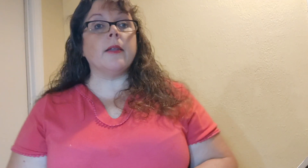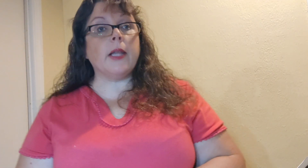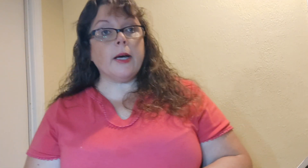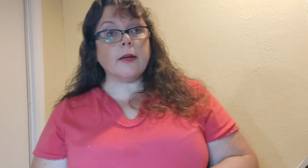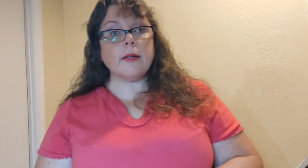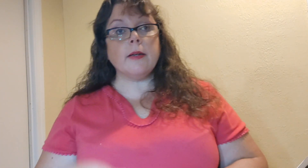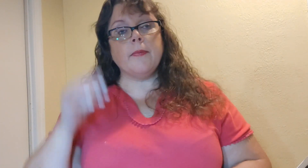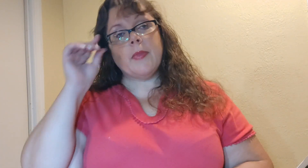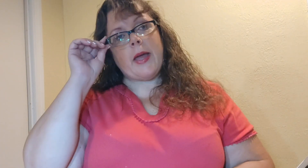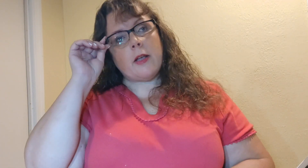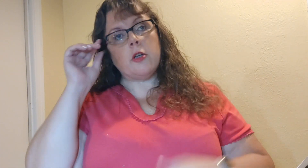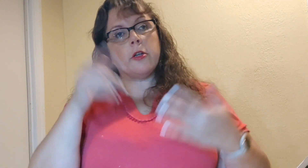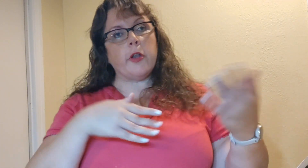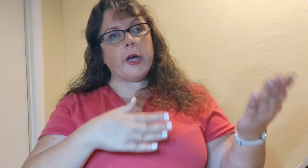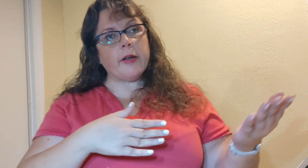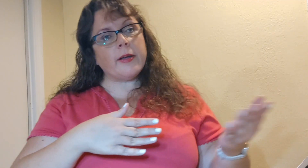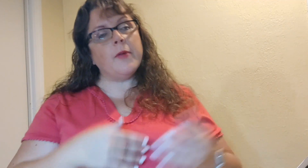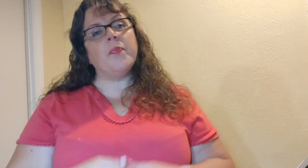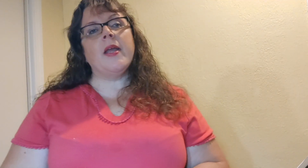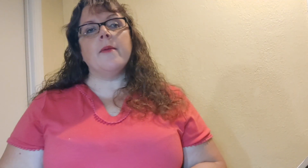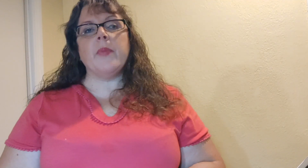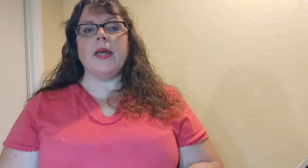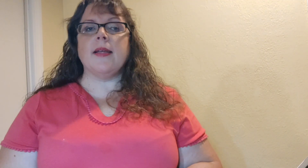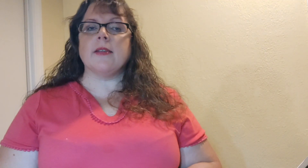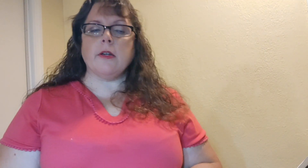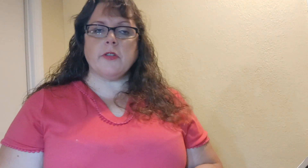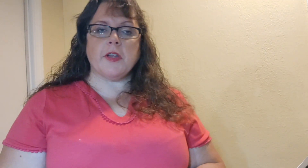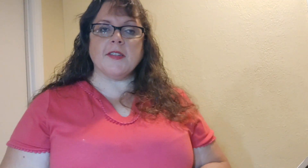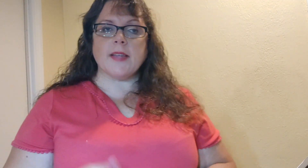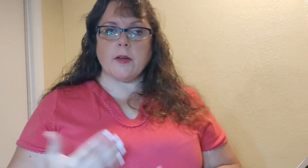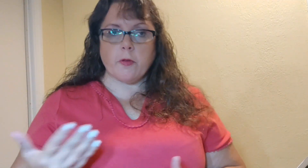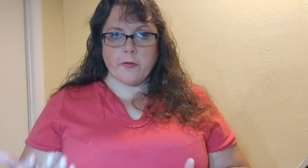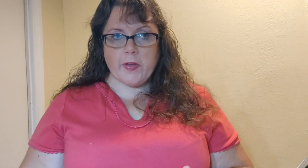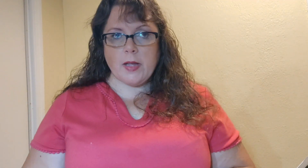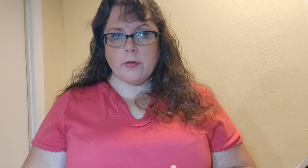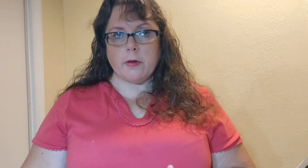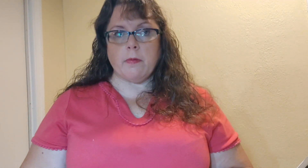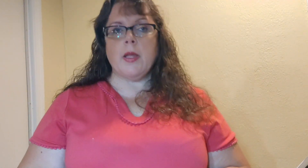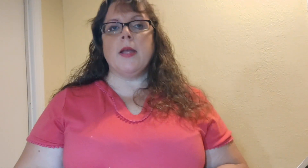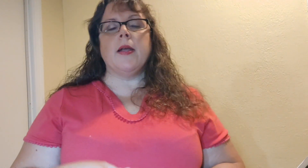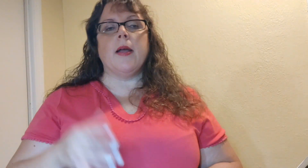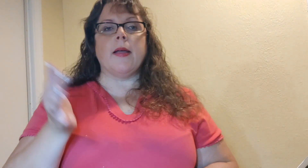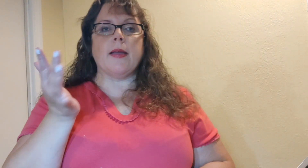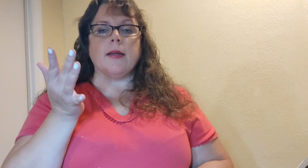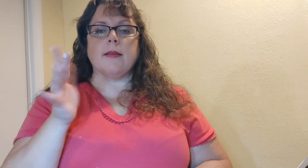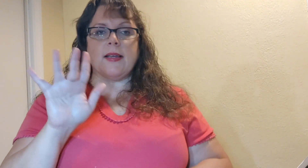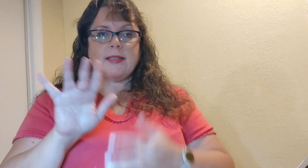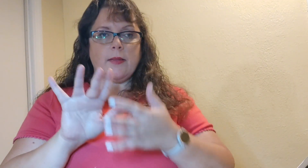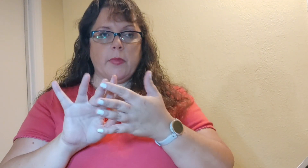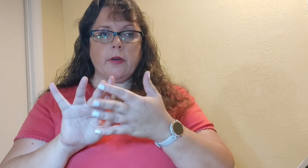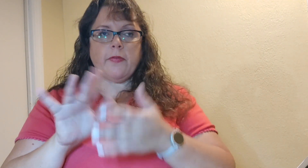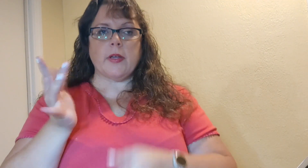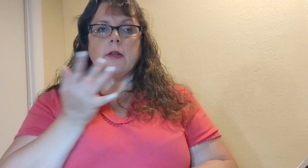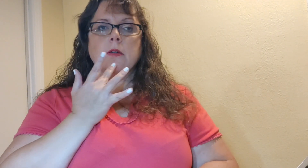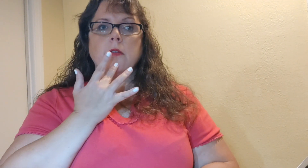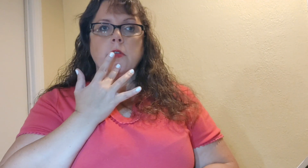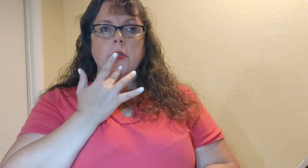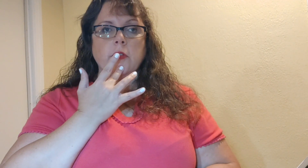In luck, like good luck, but is also a sign for favor. And that's the middle finger to